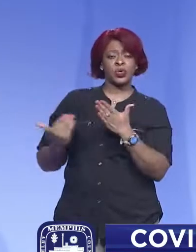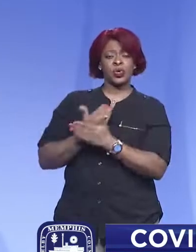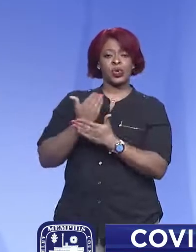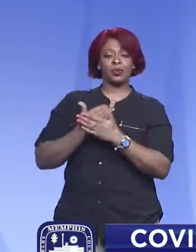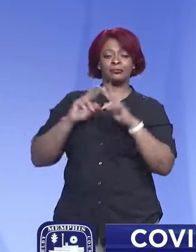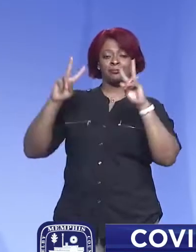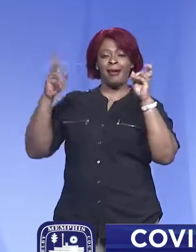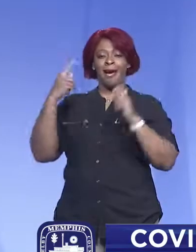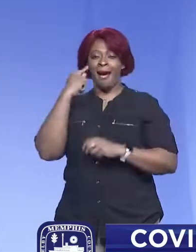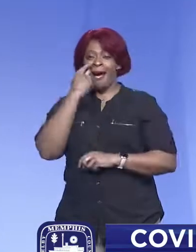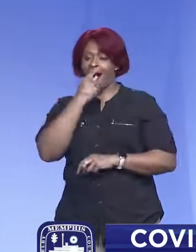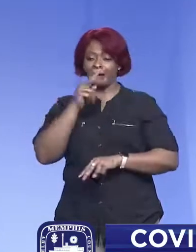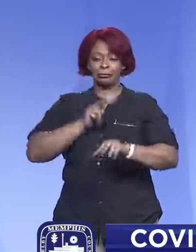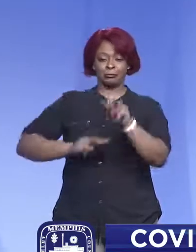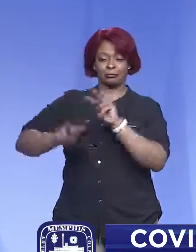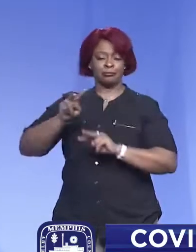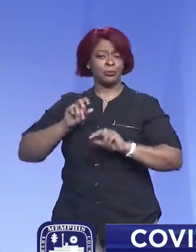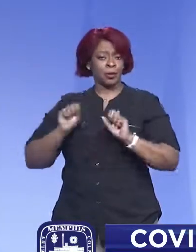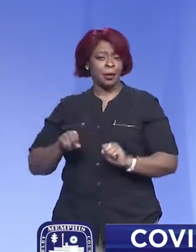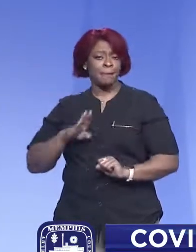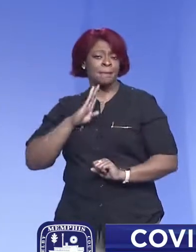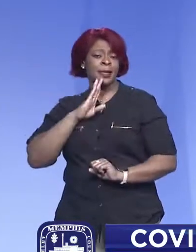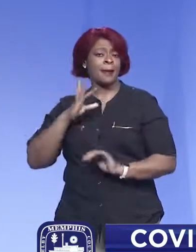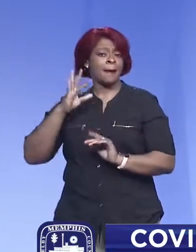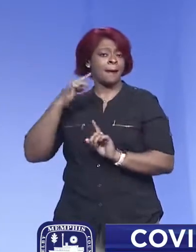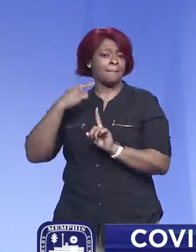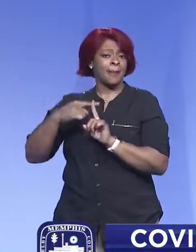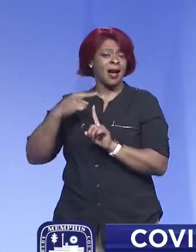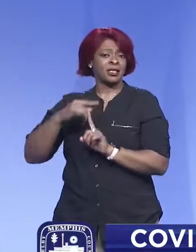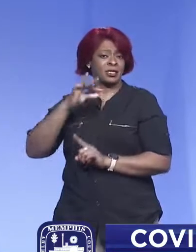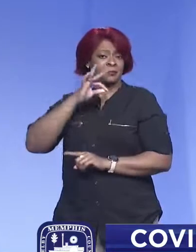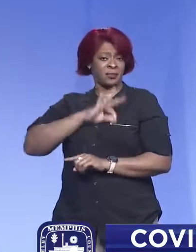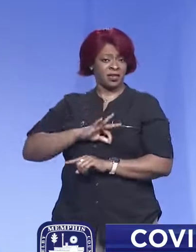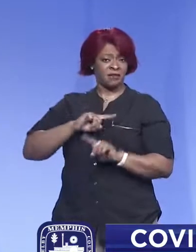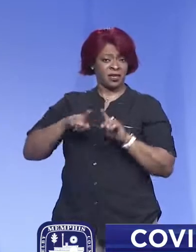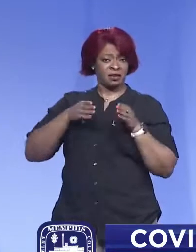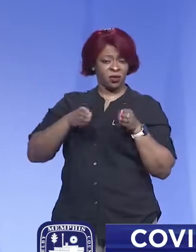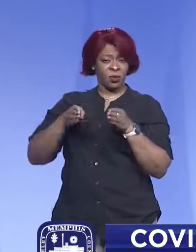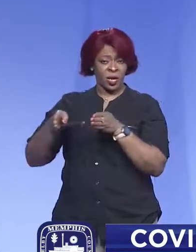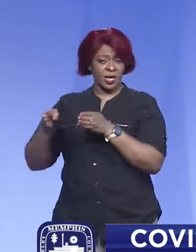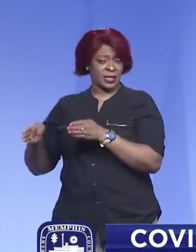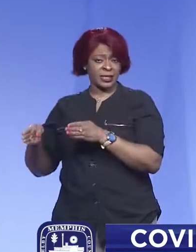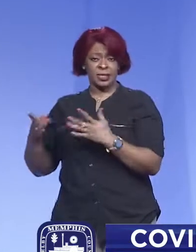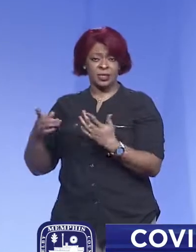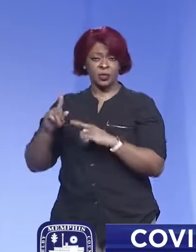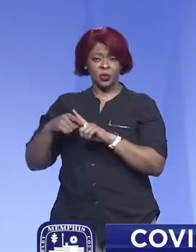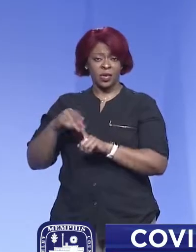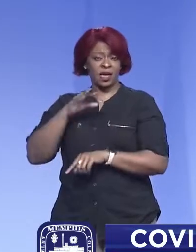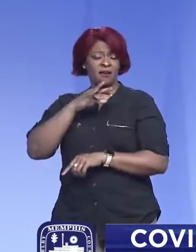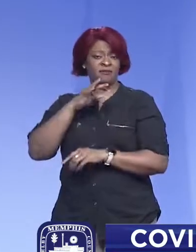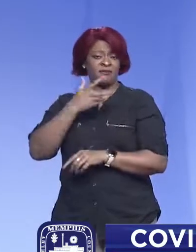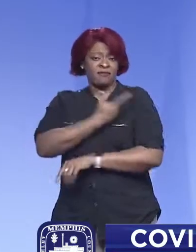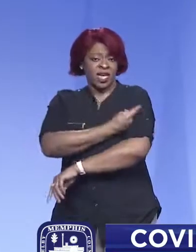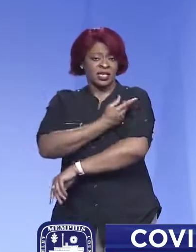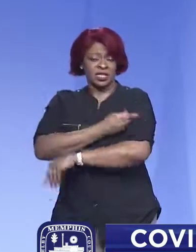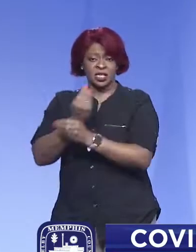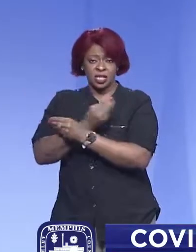eyes could be a positive benefit in different ways as the vaccine distribution